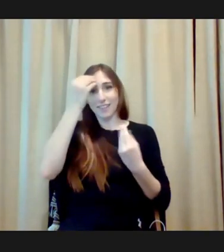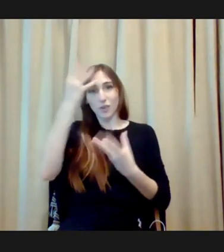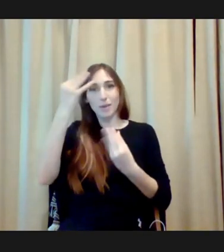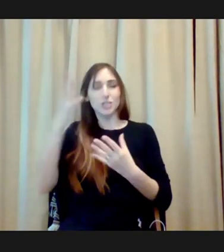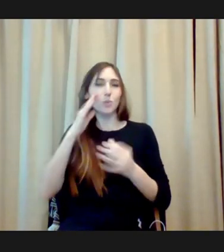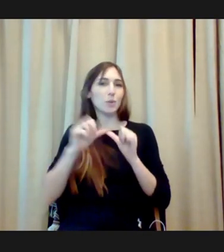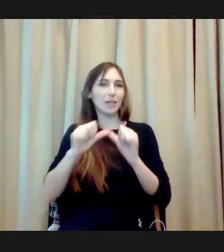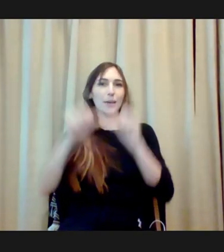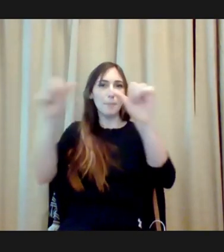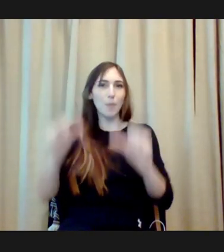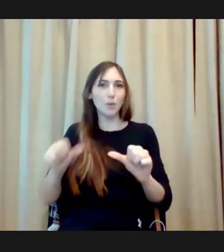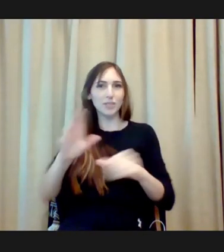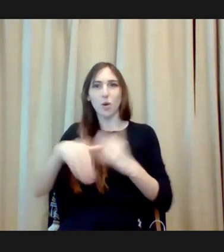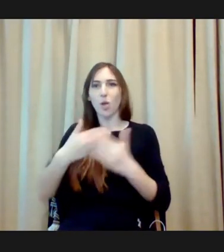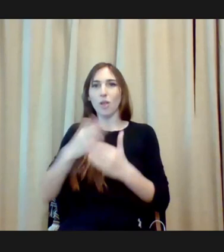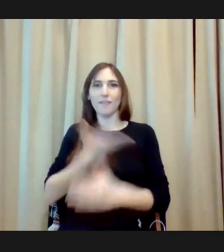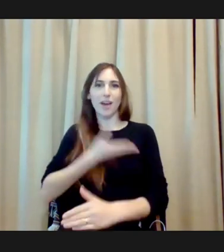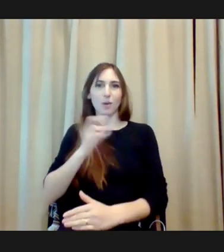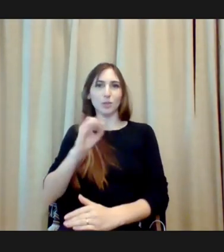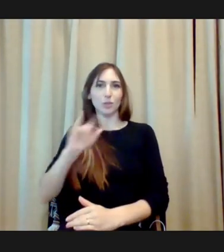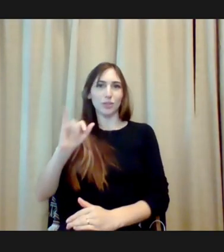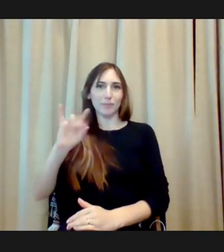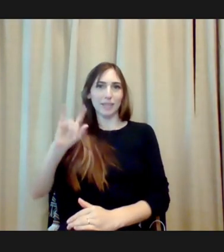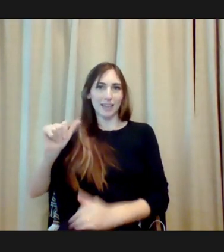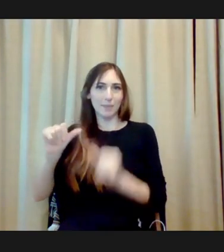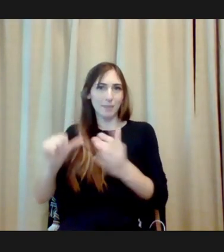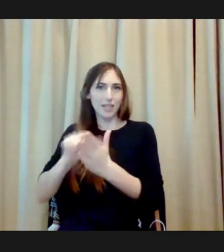our social media pages.